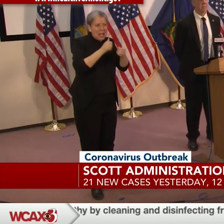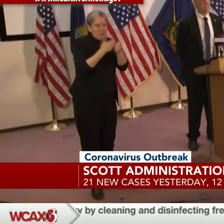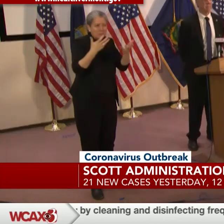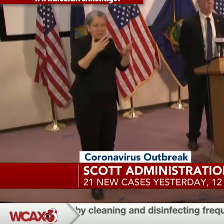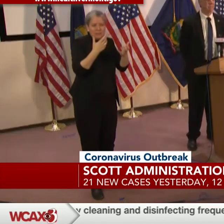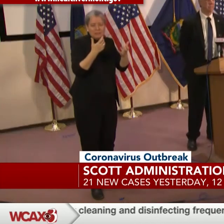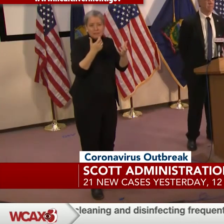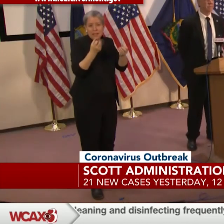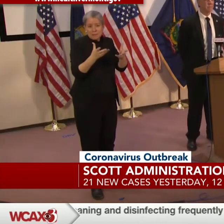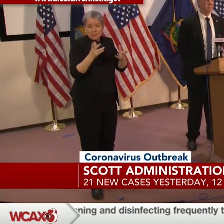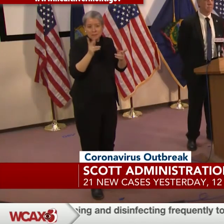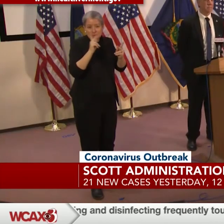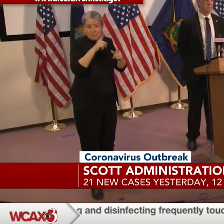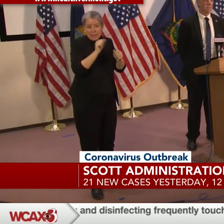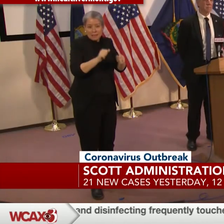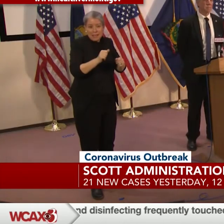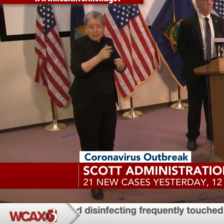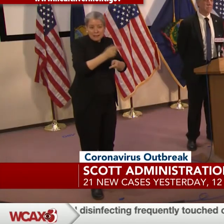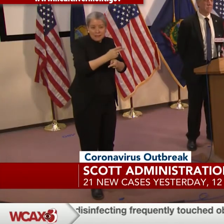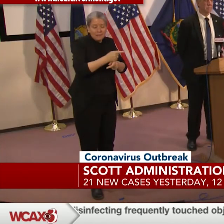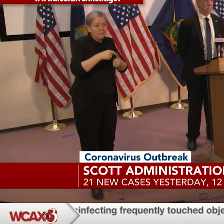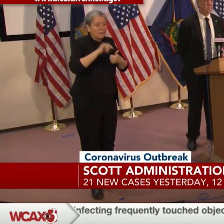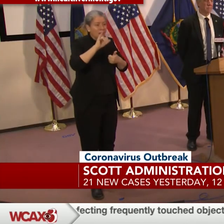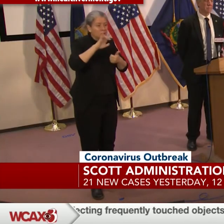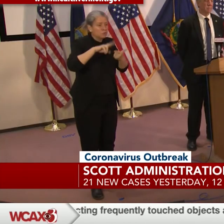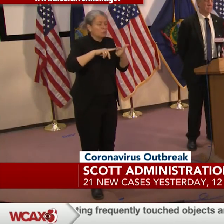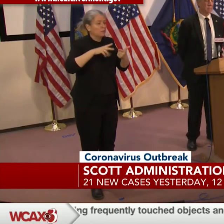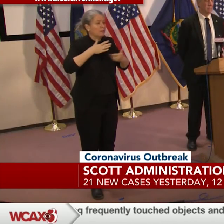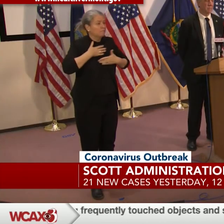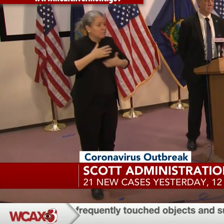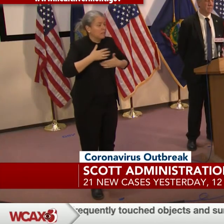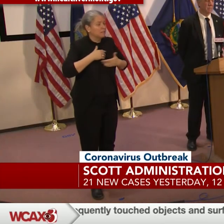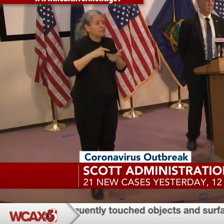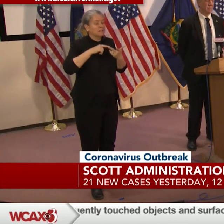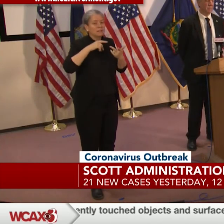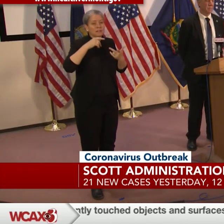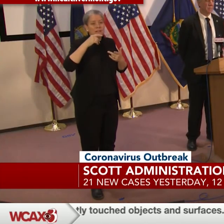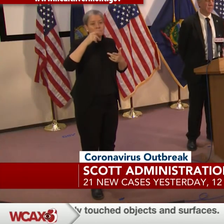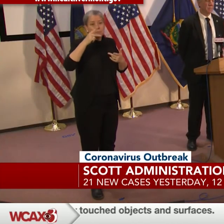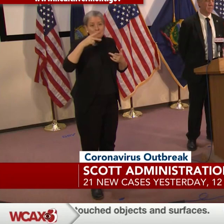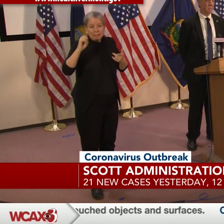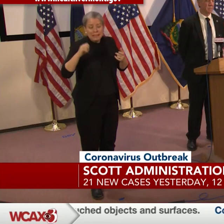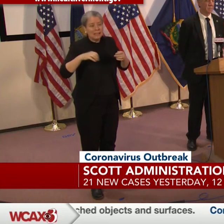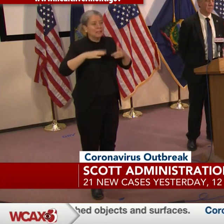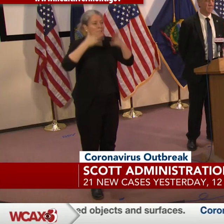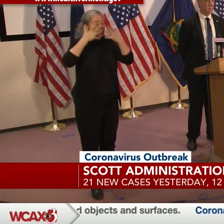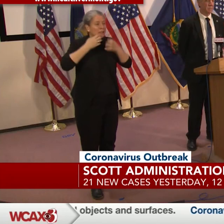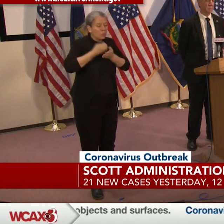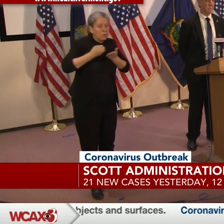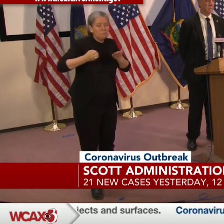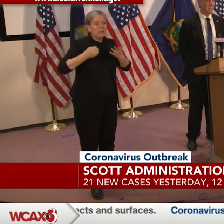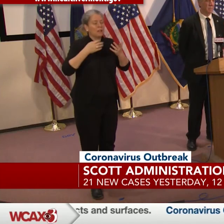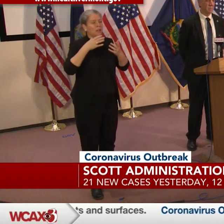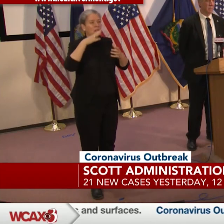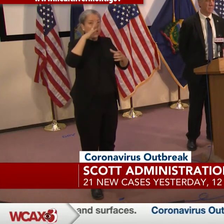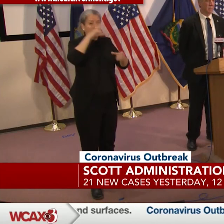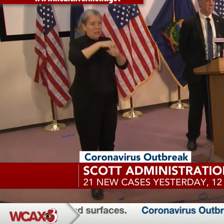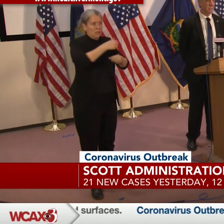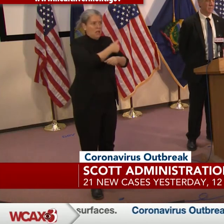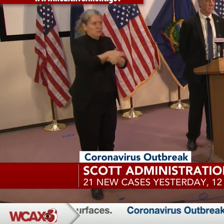for such things as staff beds, ICU, vents, PPE, within sort of their